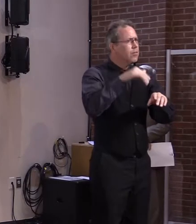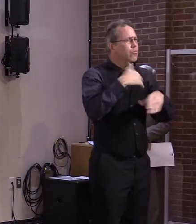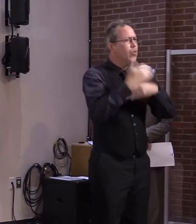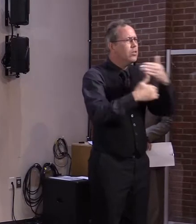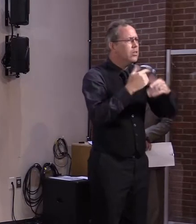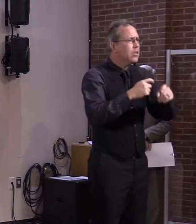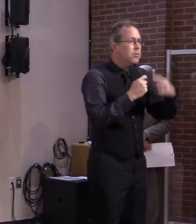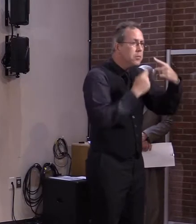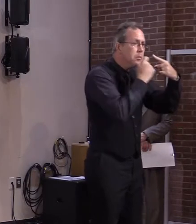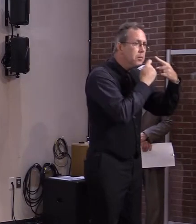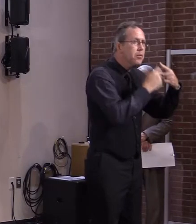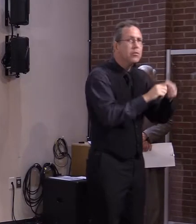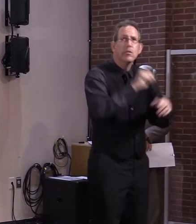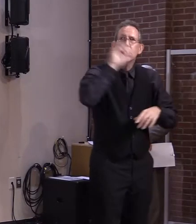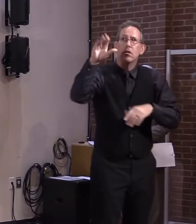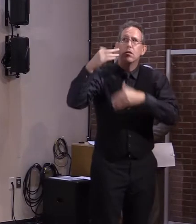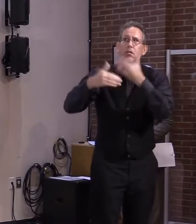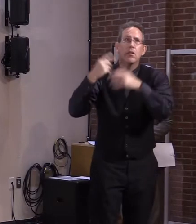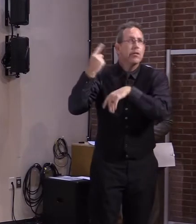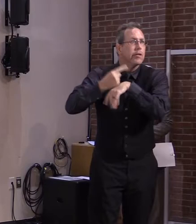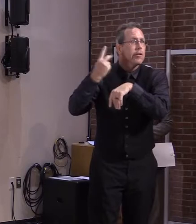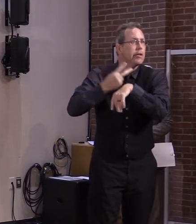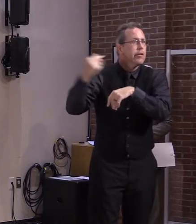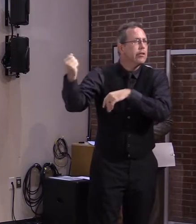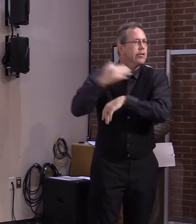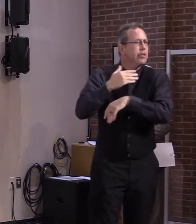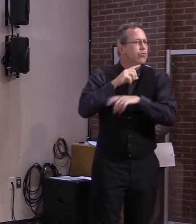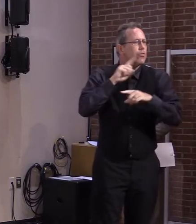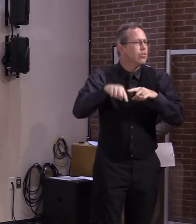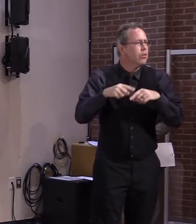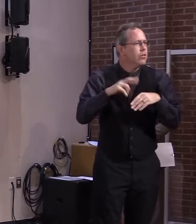in testing and are frequently at the very top.